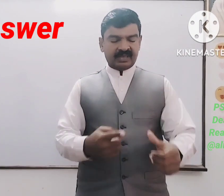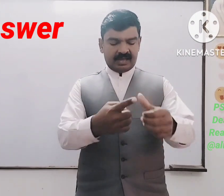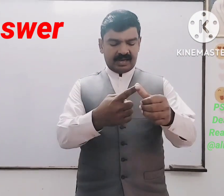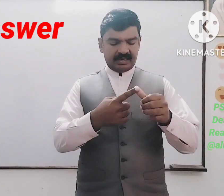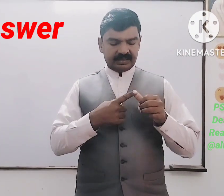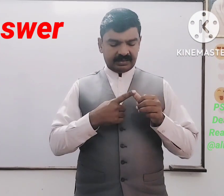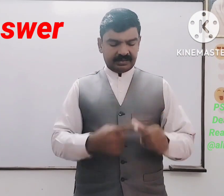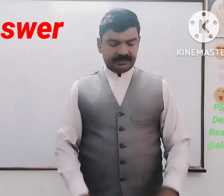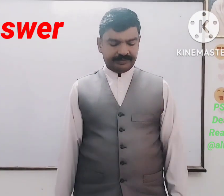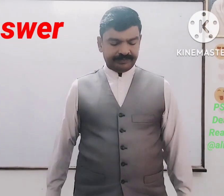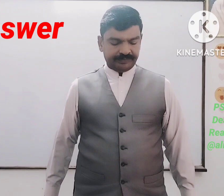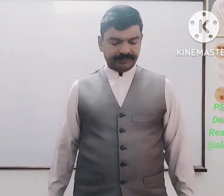Answer.